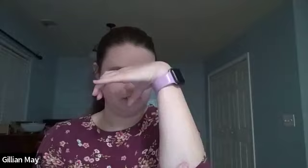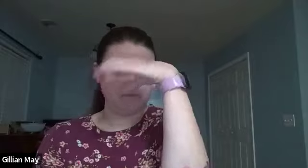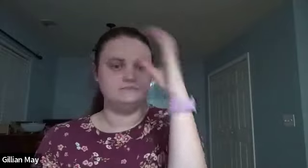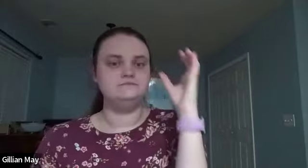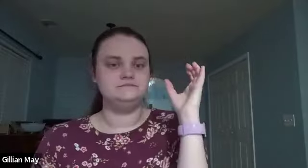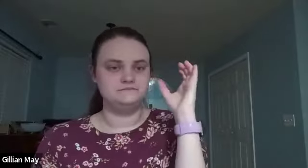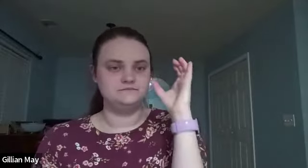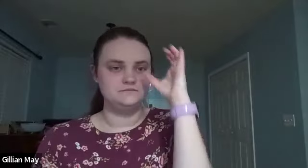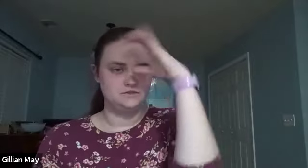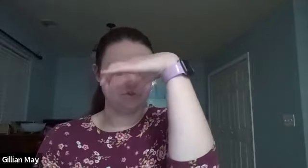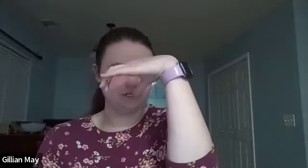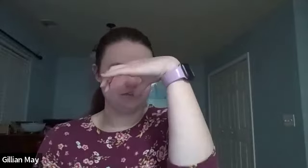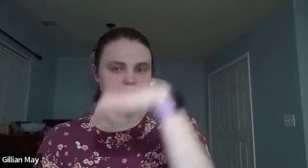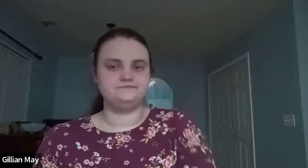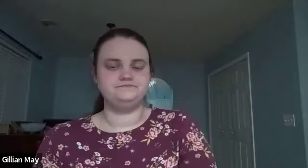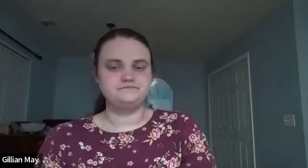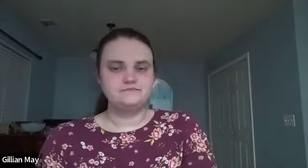Strange. Strange.